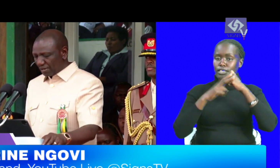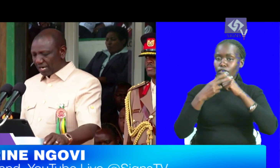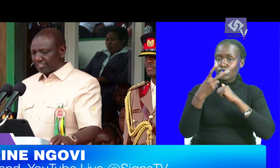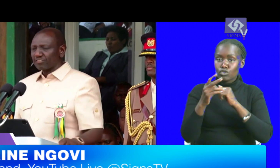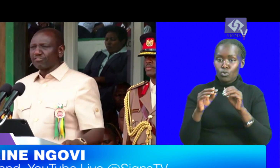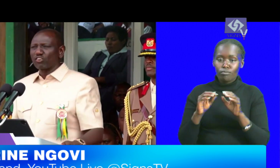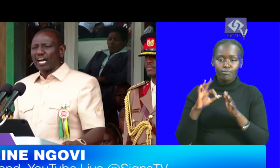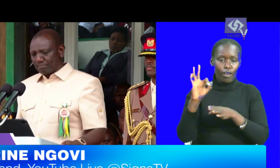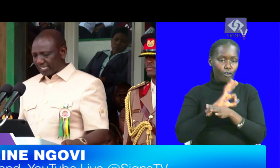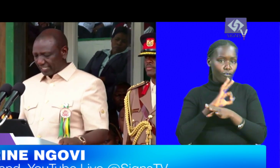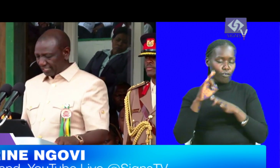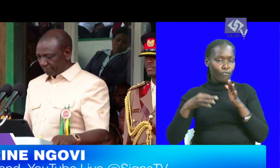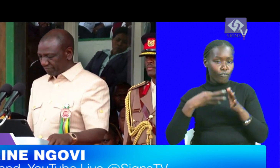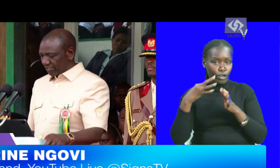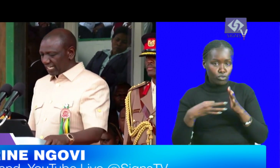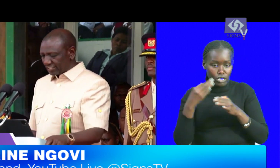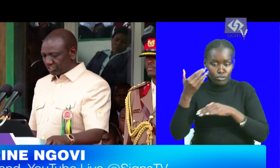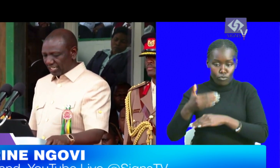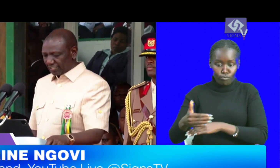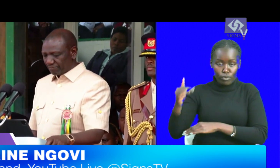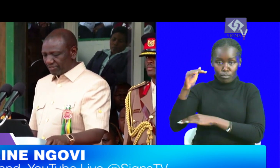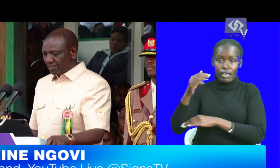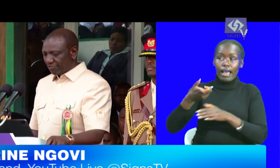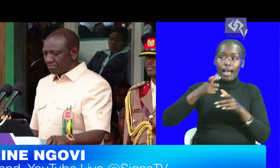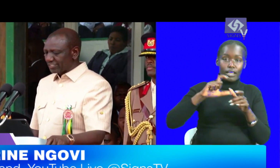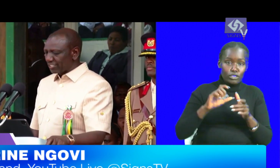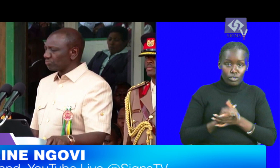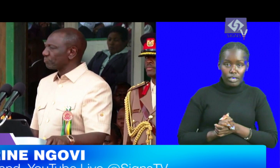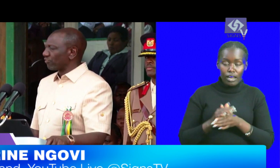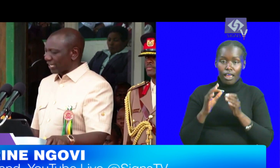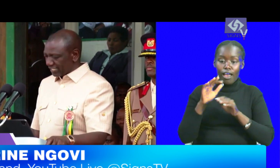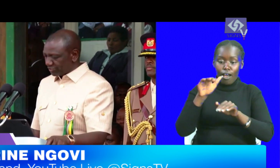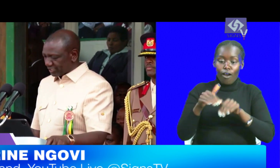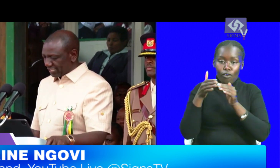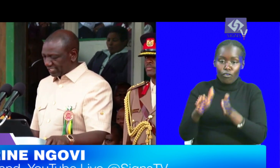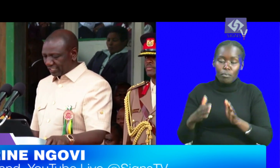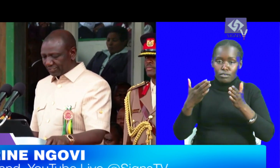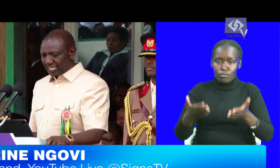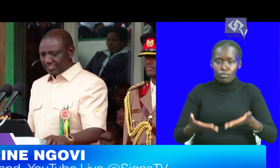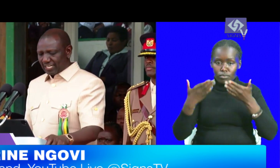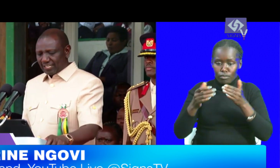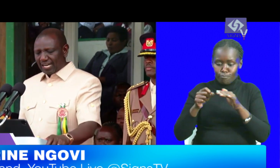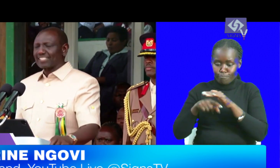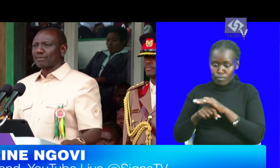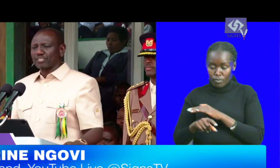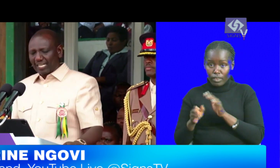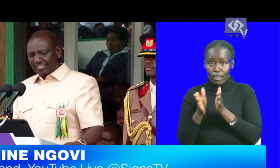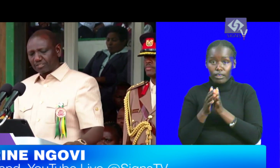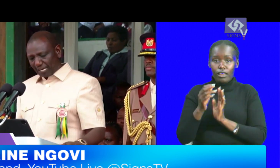earmarked for upgrading. Additionally, farmers are to be provided with seedlings and fertilizer at subsidized